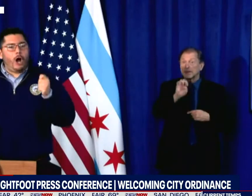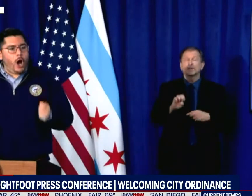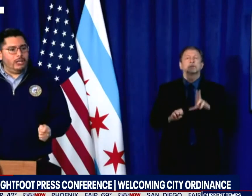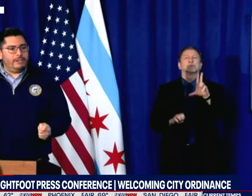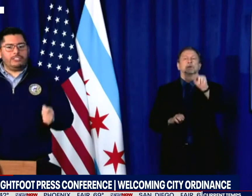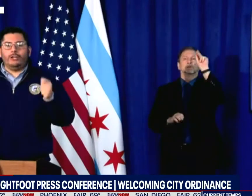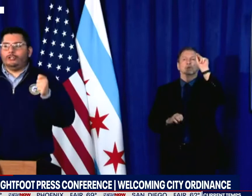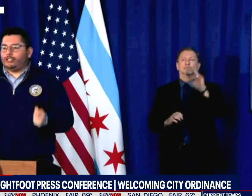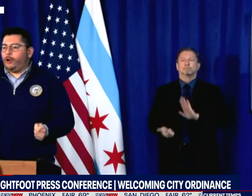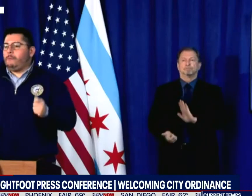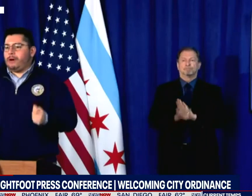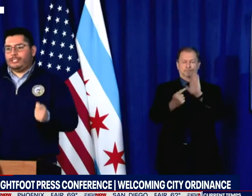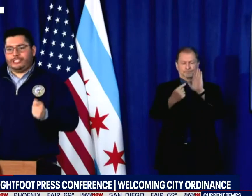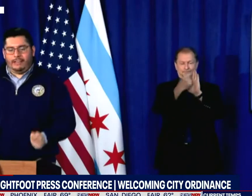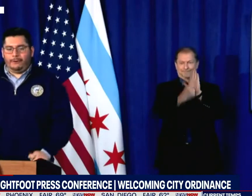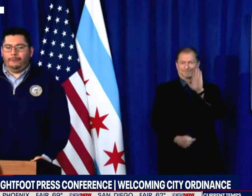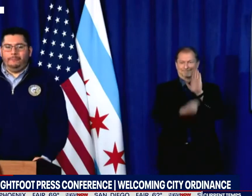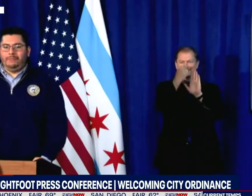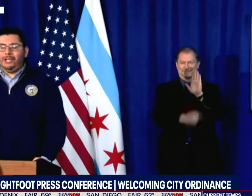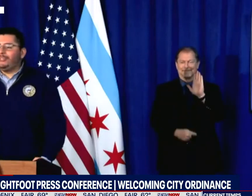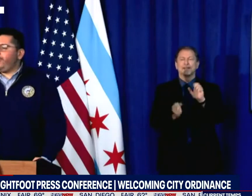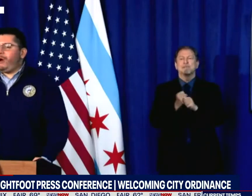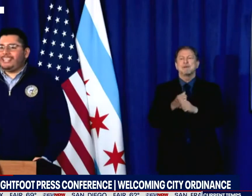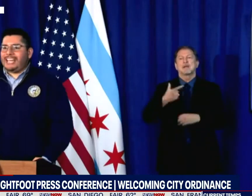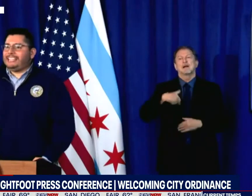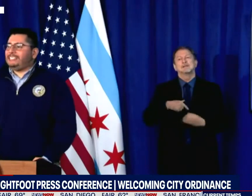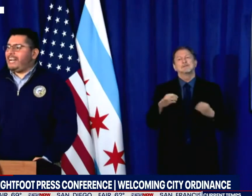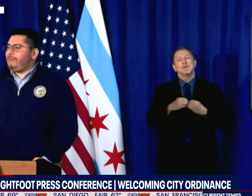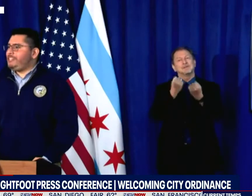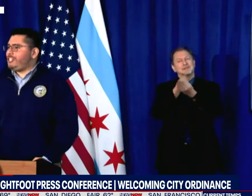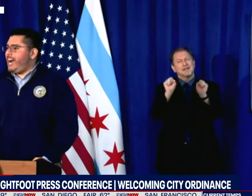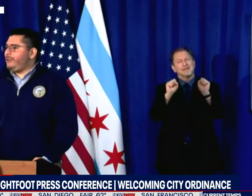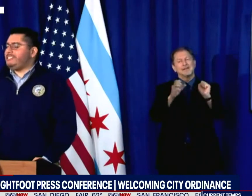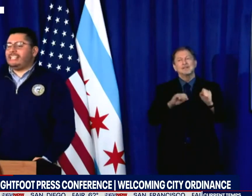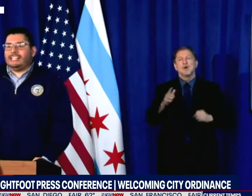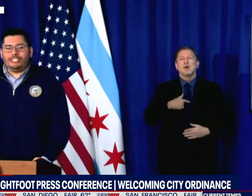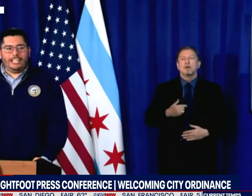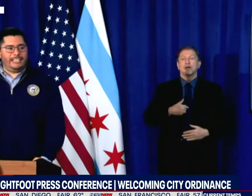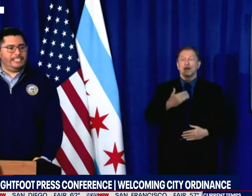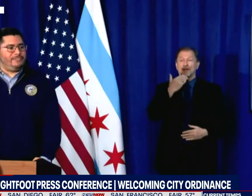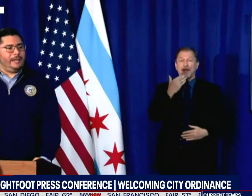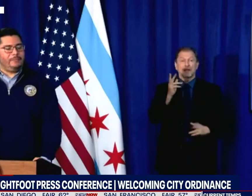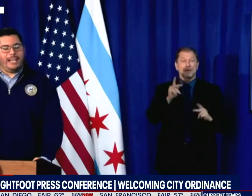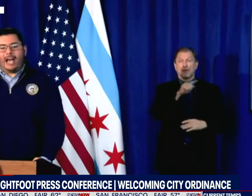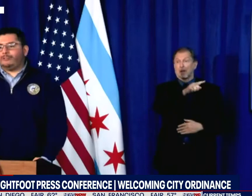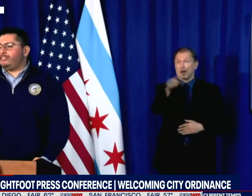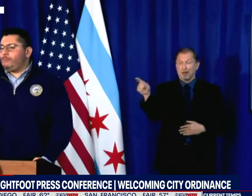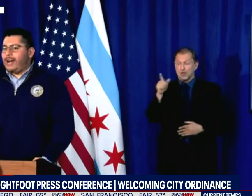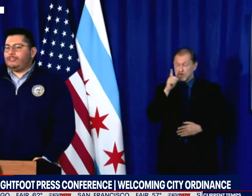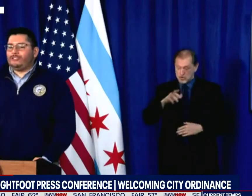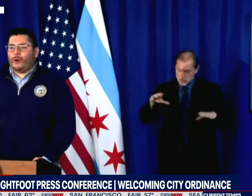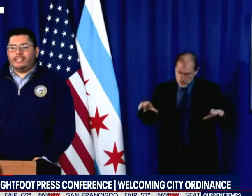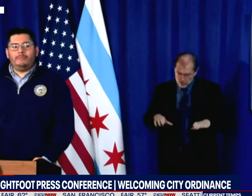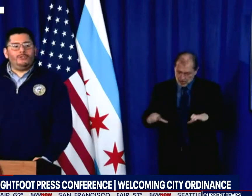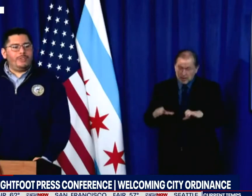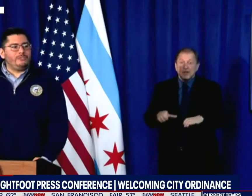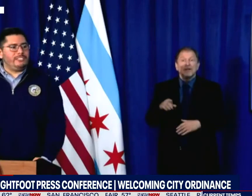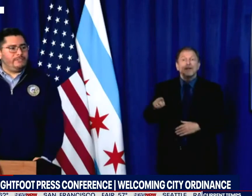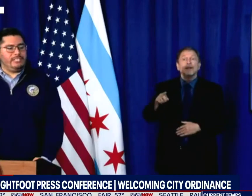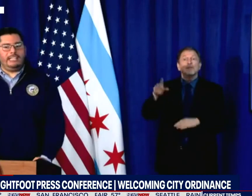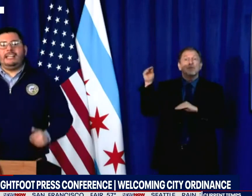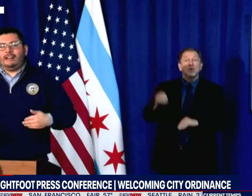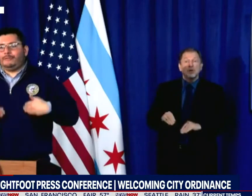and that will make all of us so much safer. So I want to thank the undocumented Chicagoans that initiated this fight. I was so proud to join